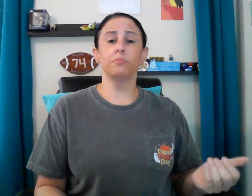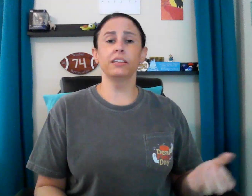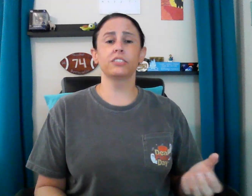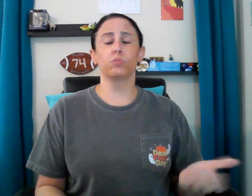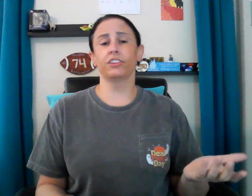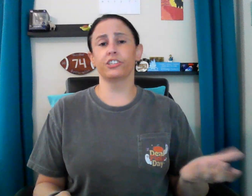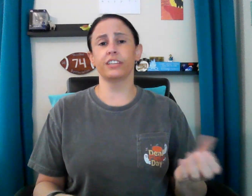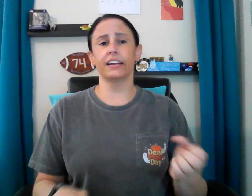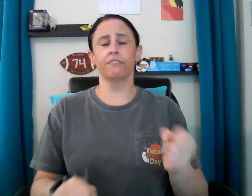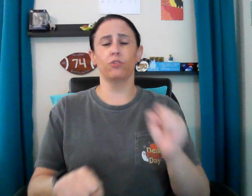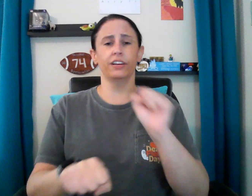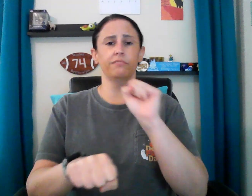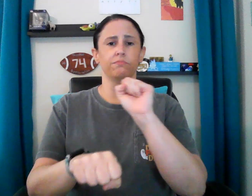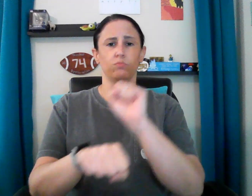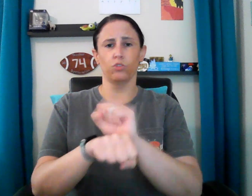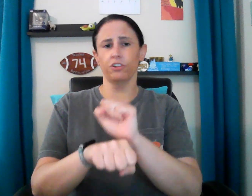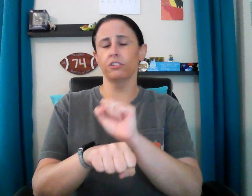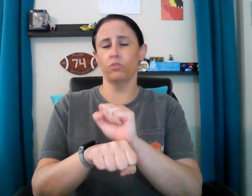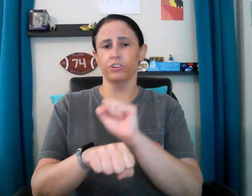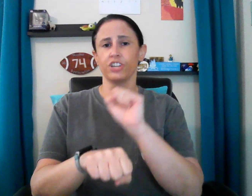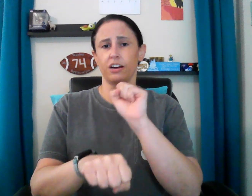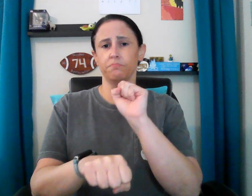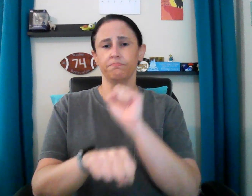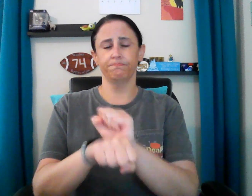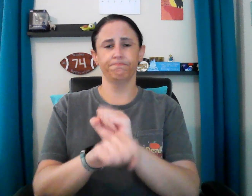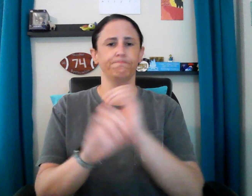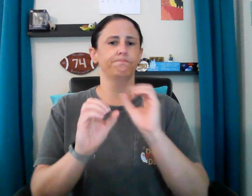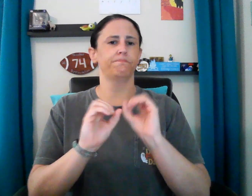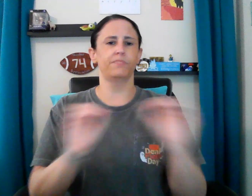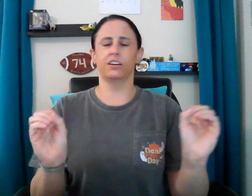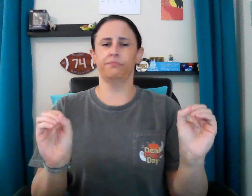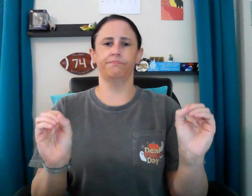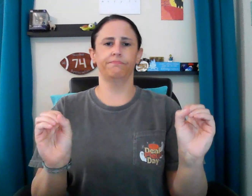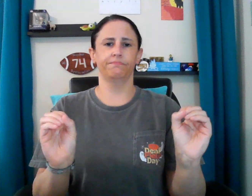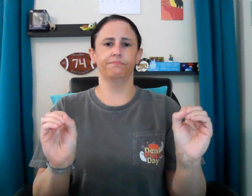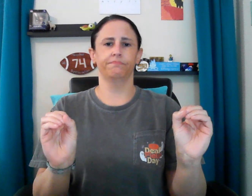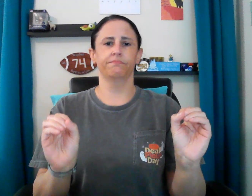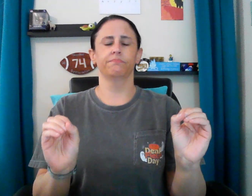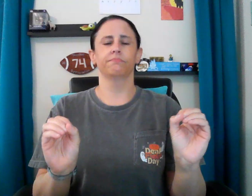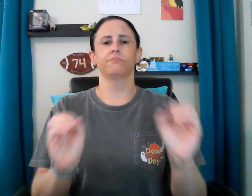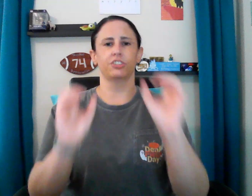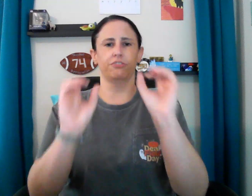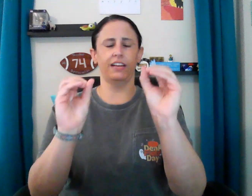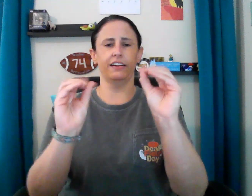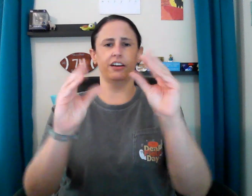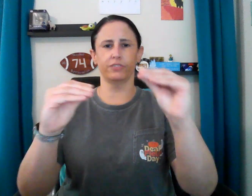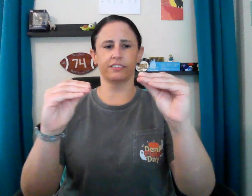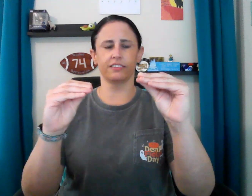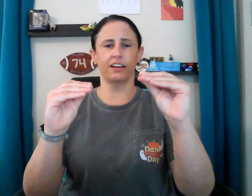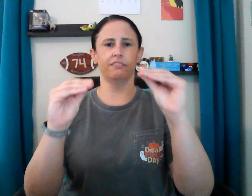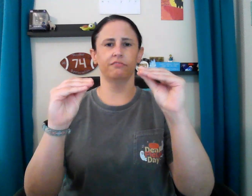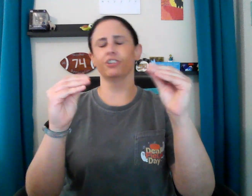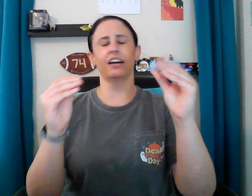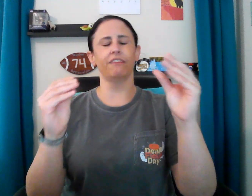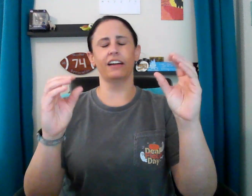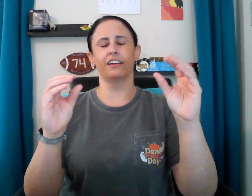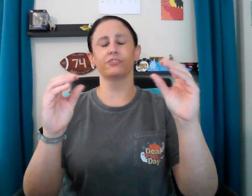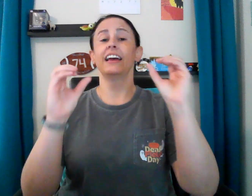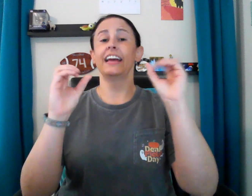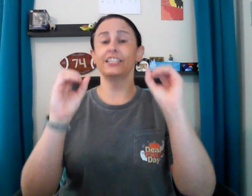Jobless, what they're signing for it, work or job, none. So flat O's, it's not, or not flat O's, it's